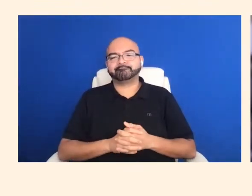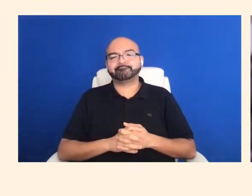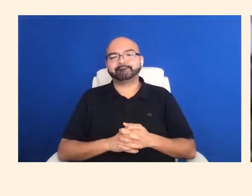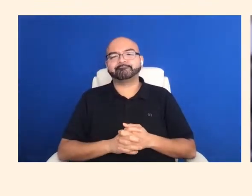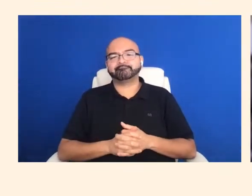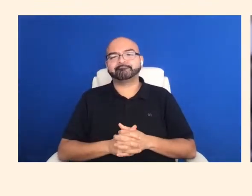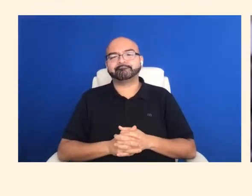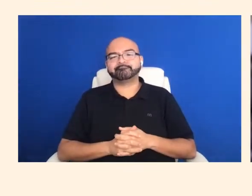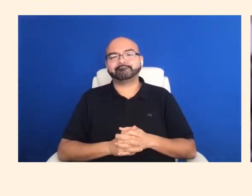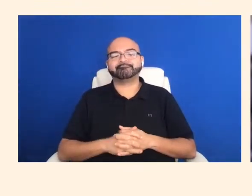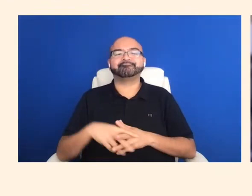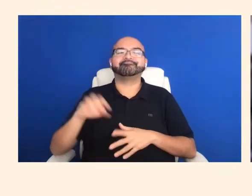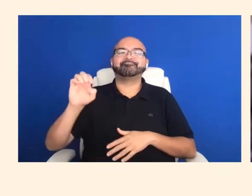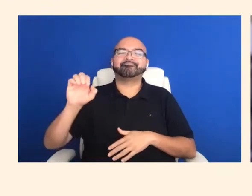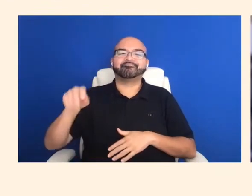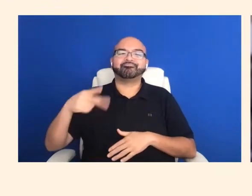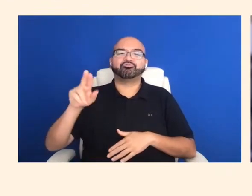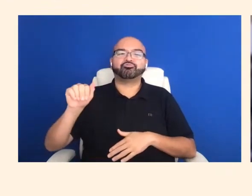Ooh,